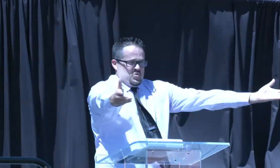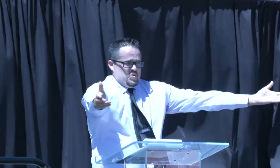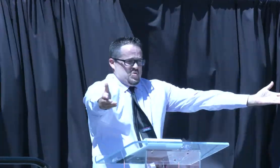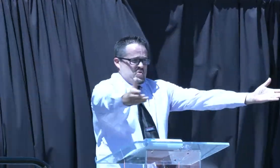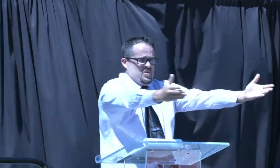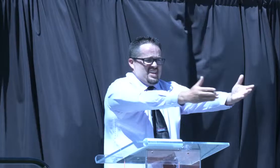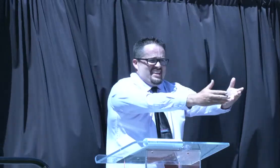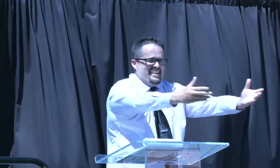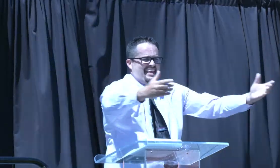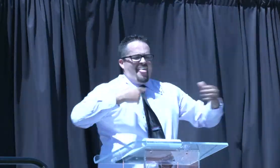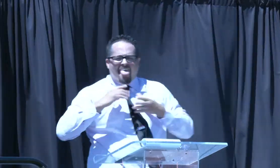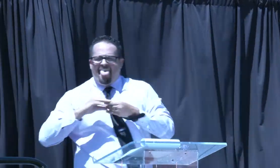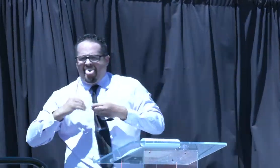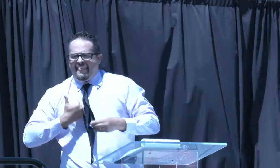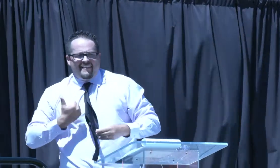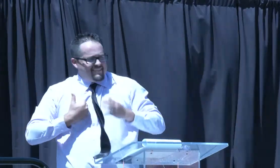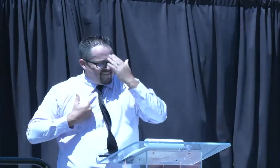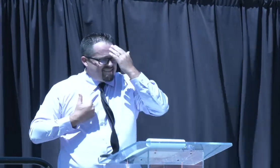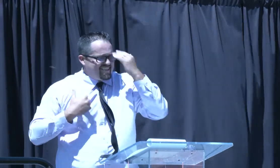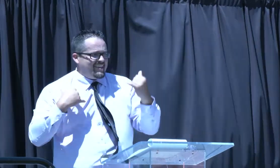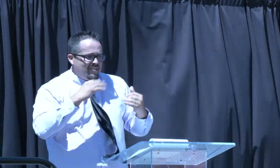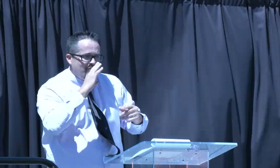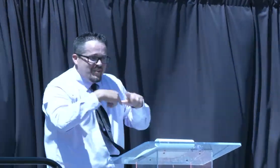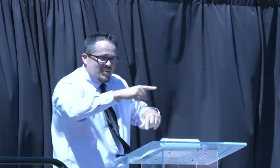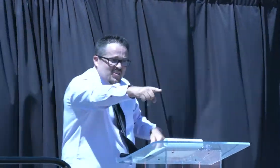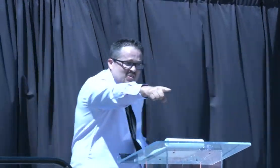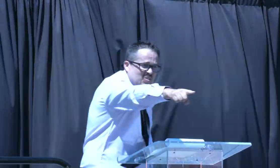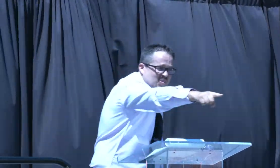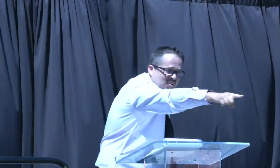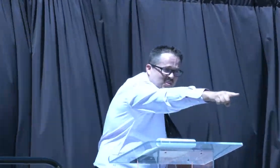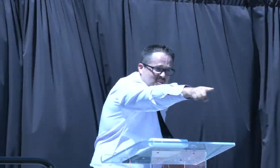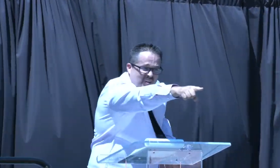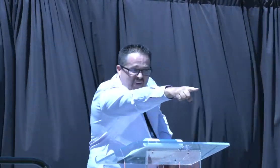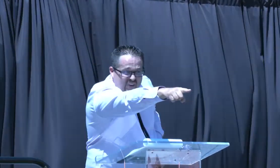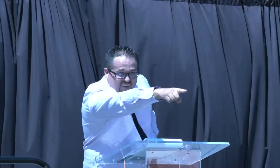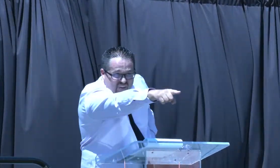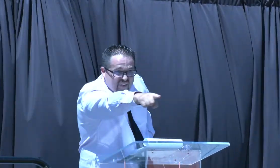I must give recognition to the class of 2024.